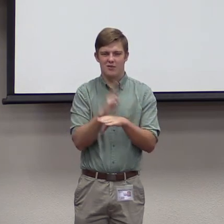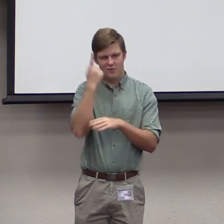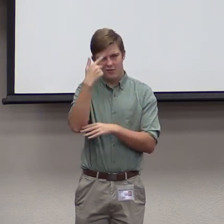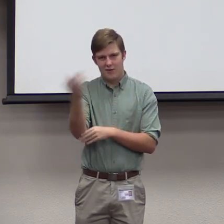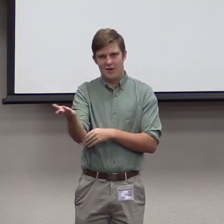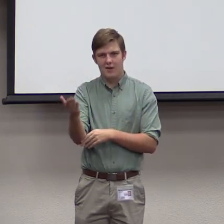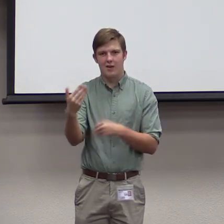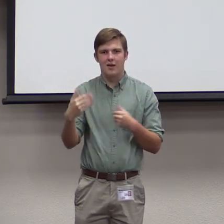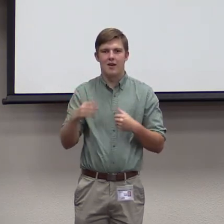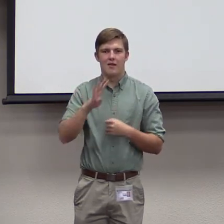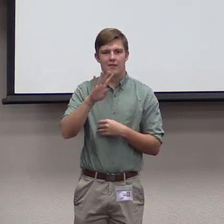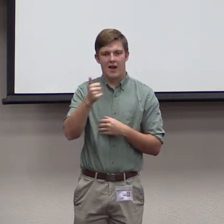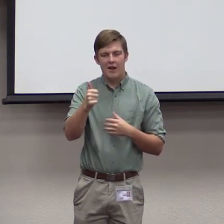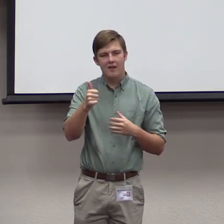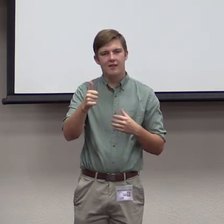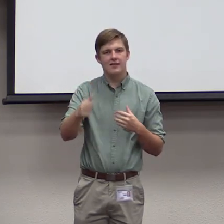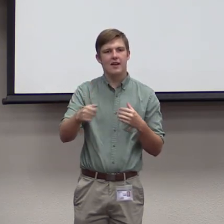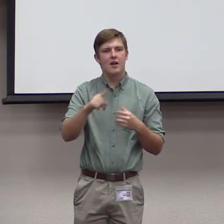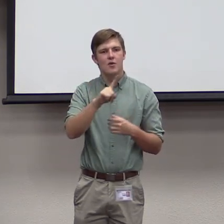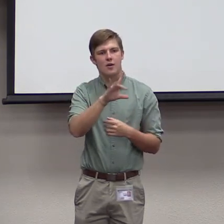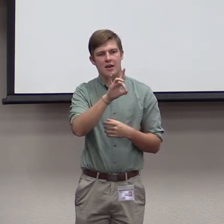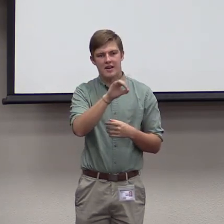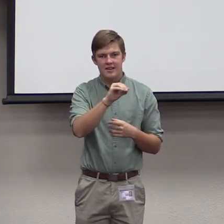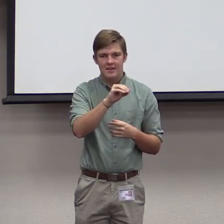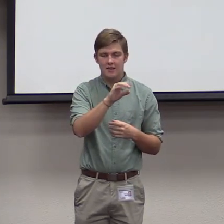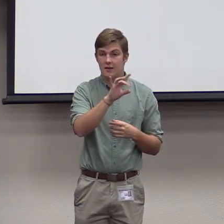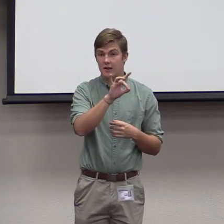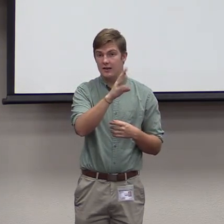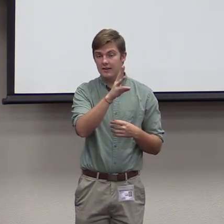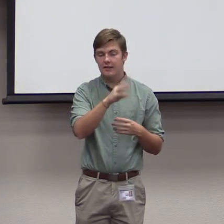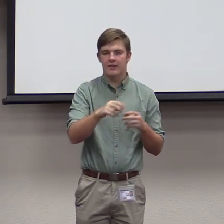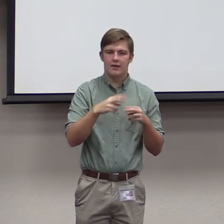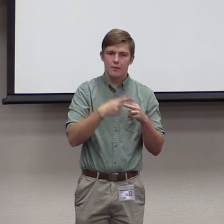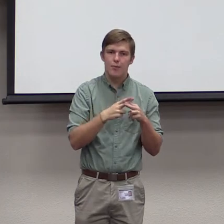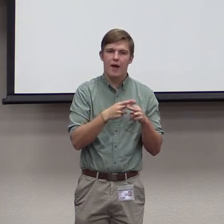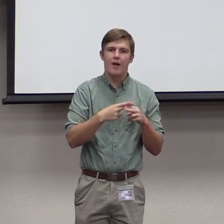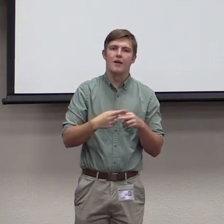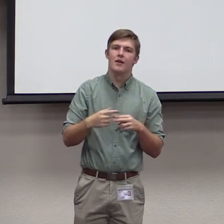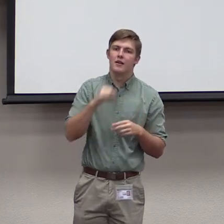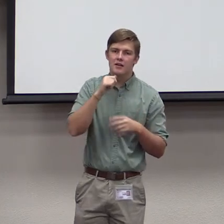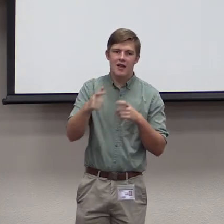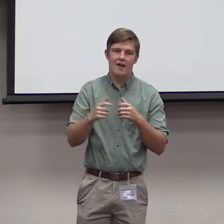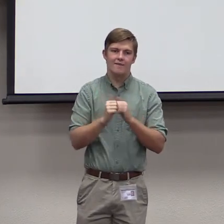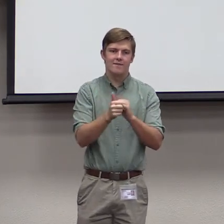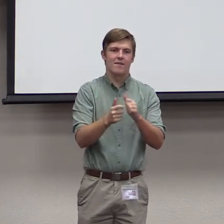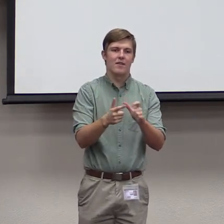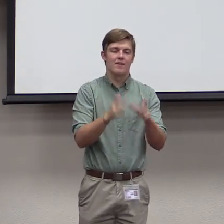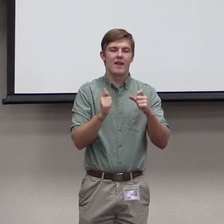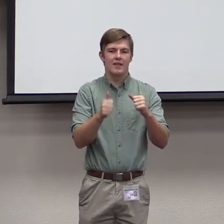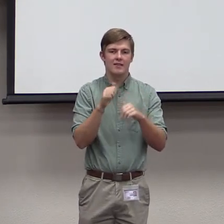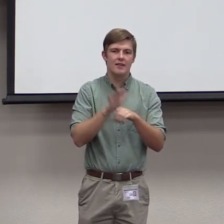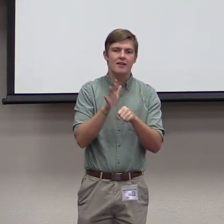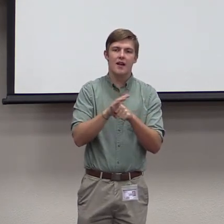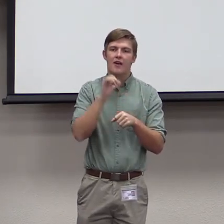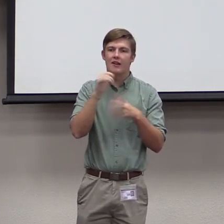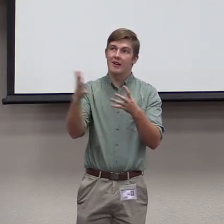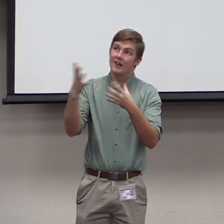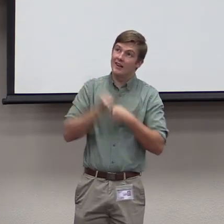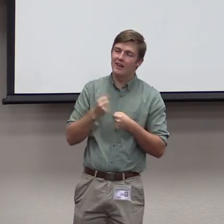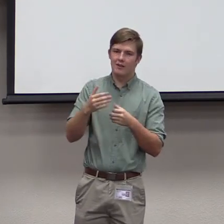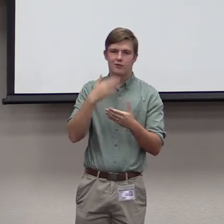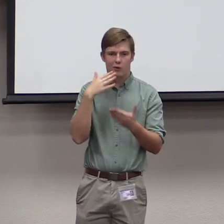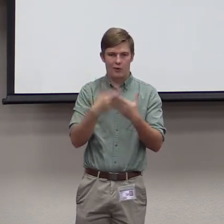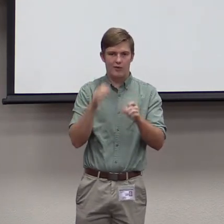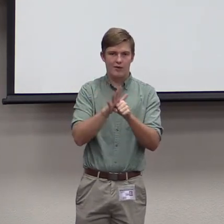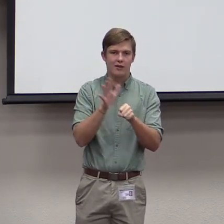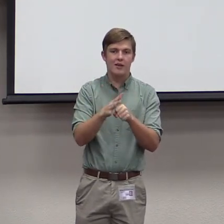He's 5'10", he weighs 186 pounds, he doesn't run fast enough, he doesn't catch well enough, he doesn't seem to do anything really good.